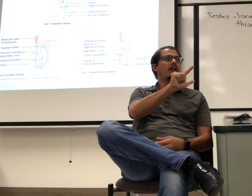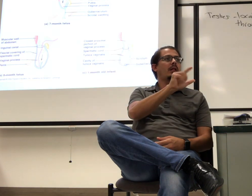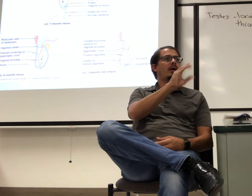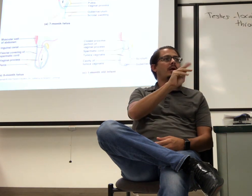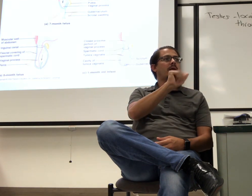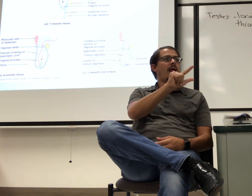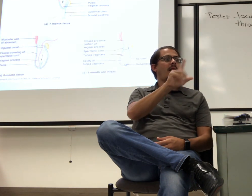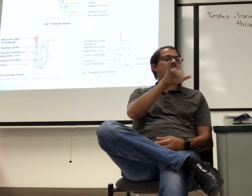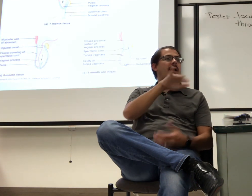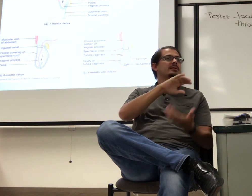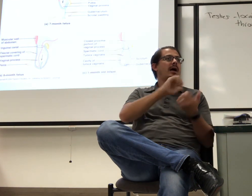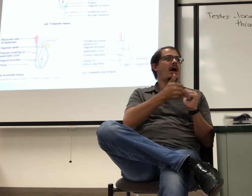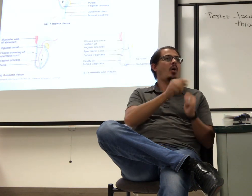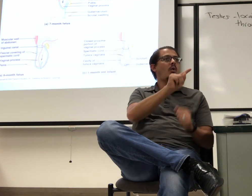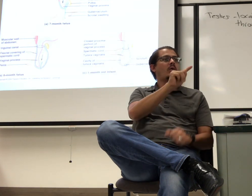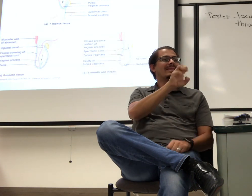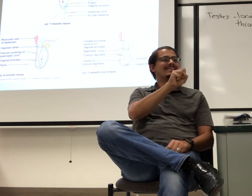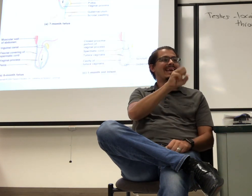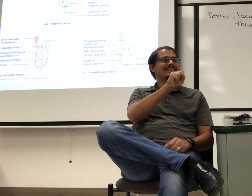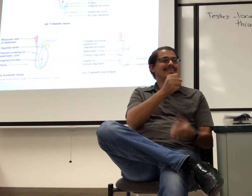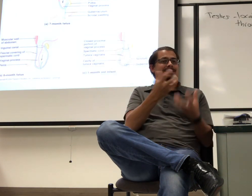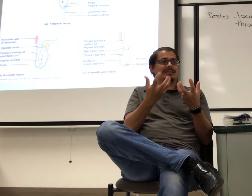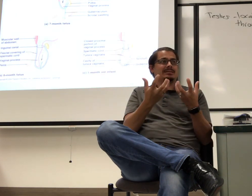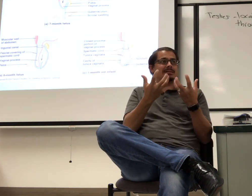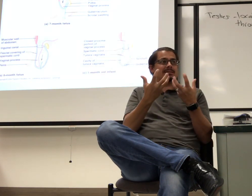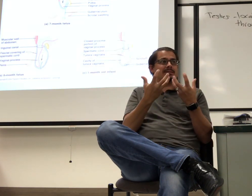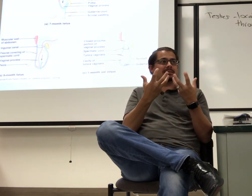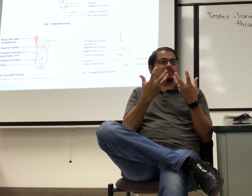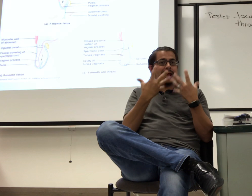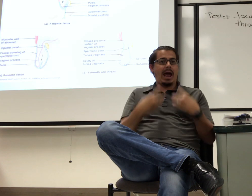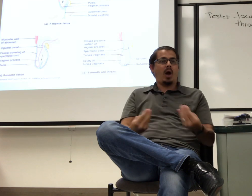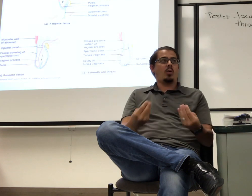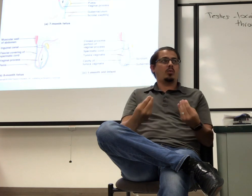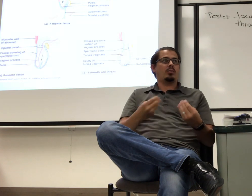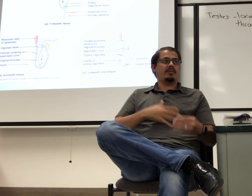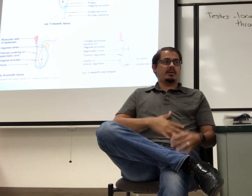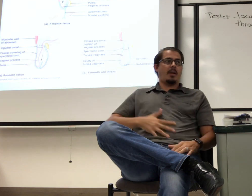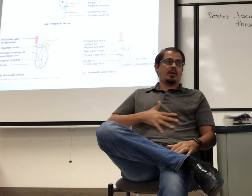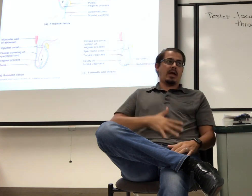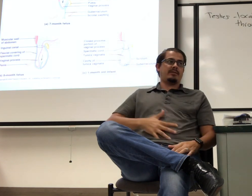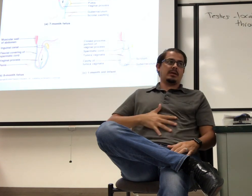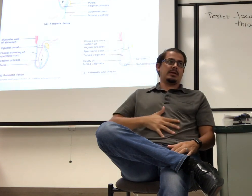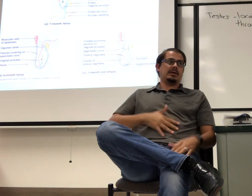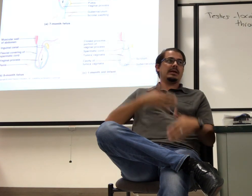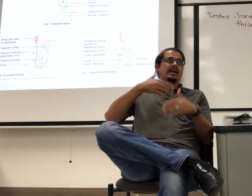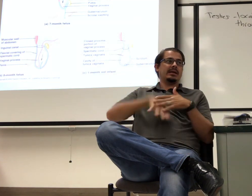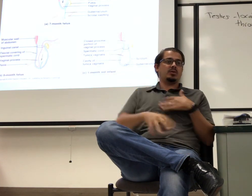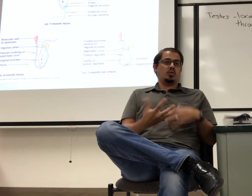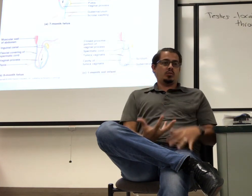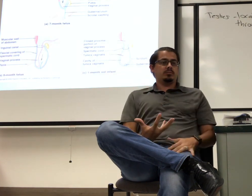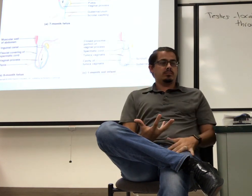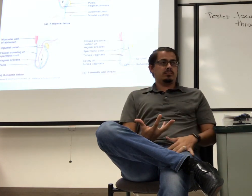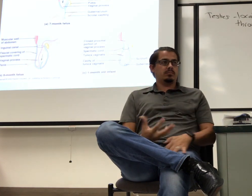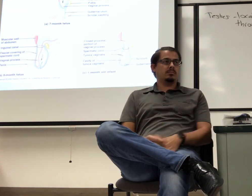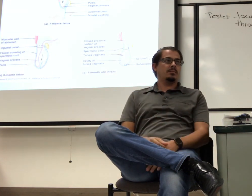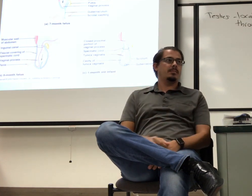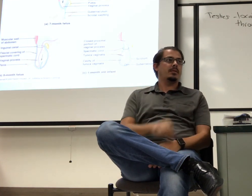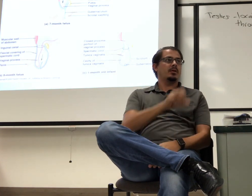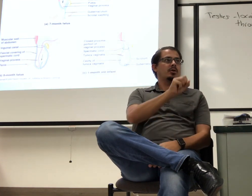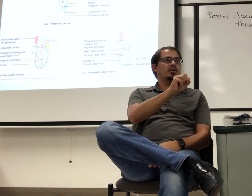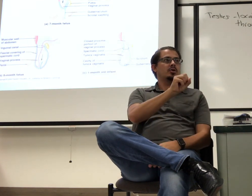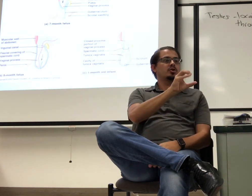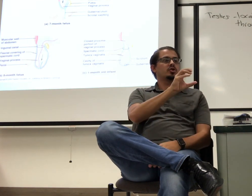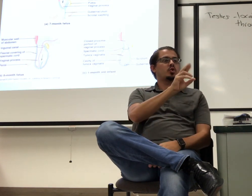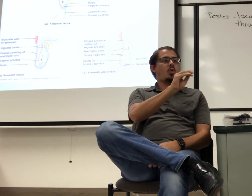how the testes gets out of the abdominal cavity into the scrotal